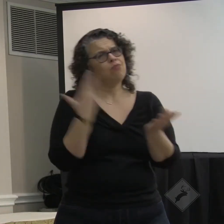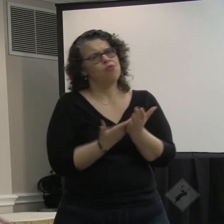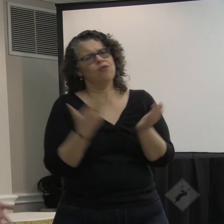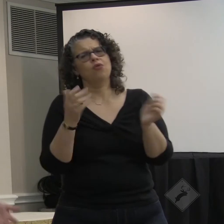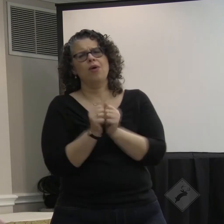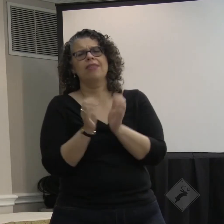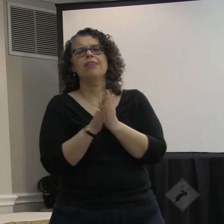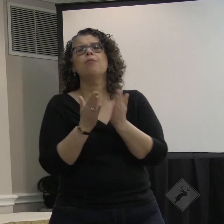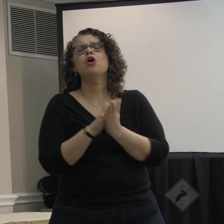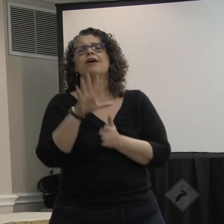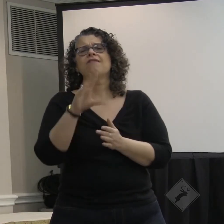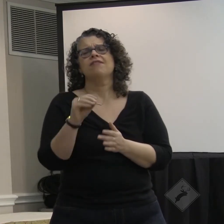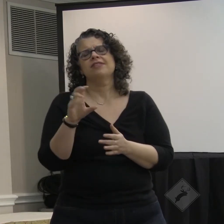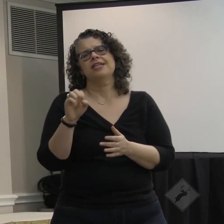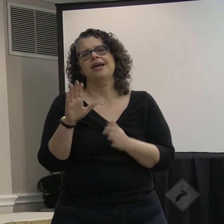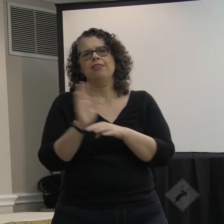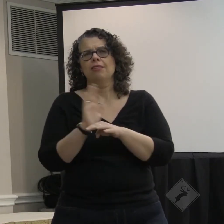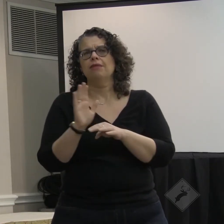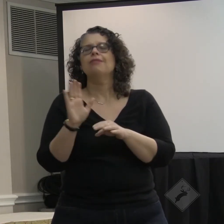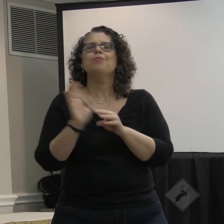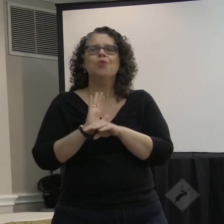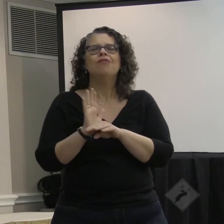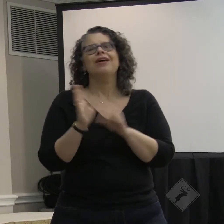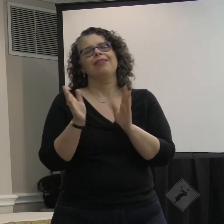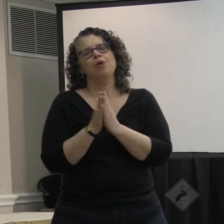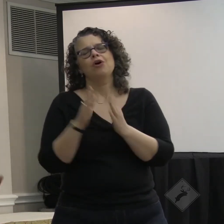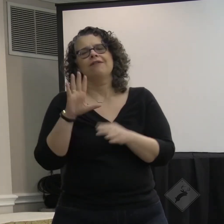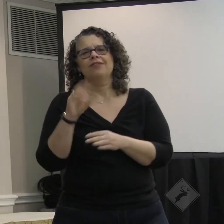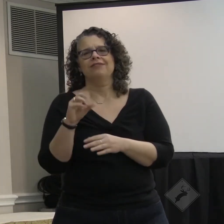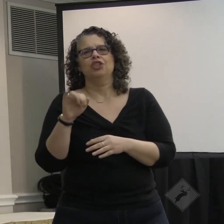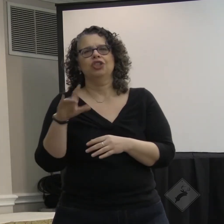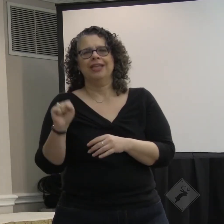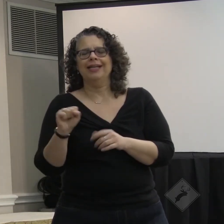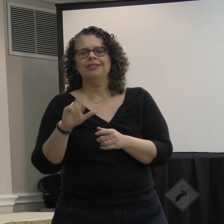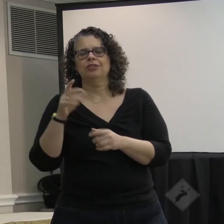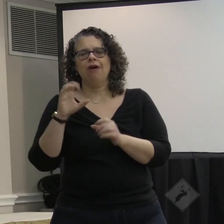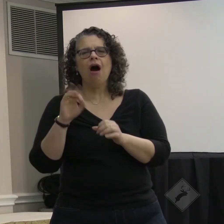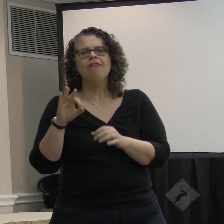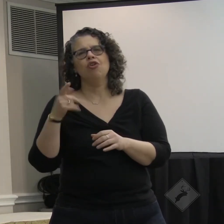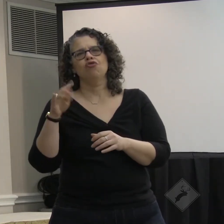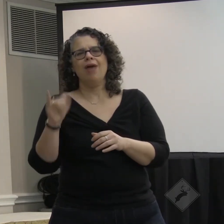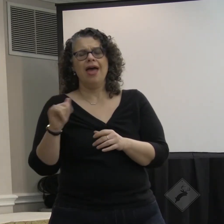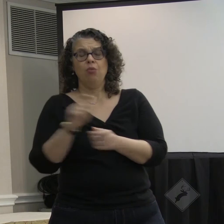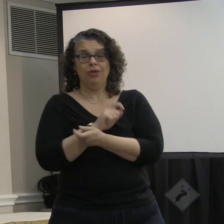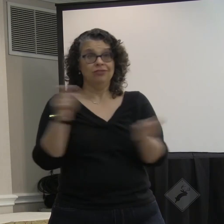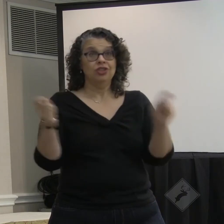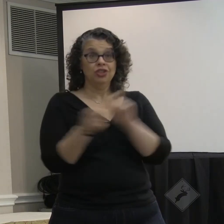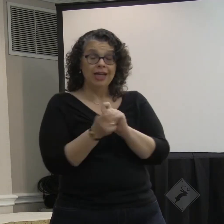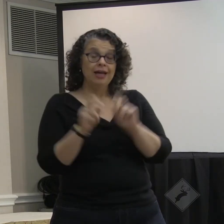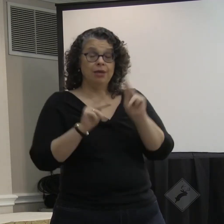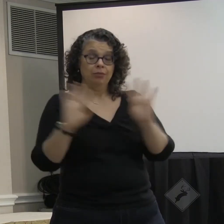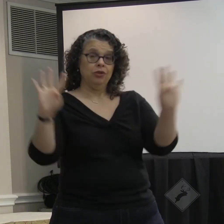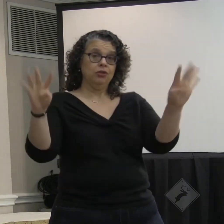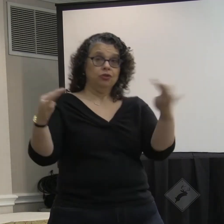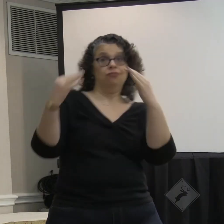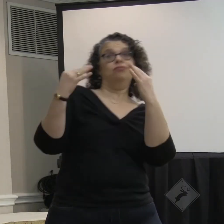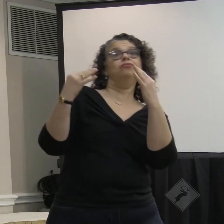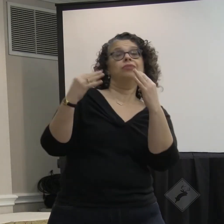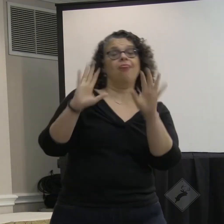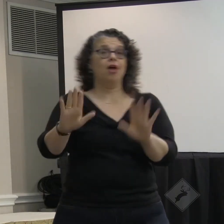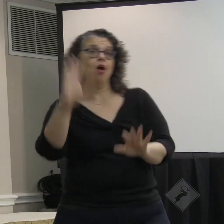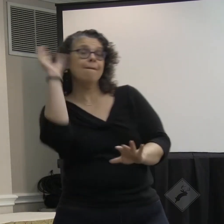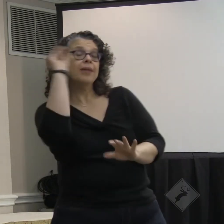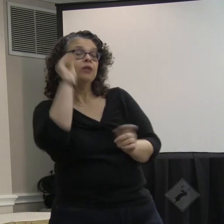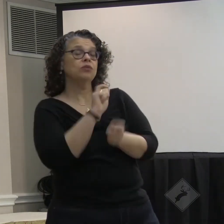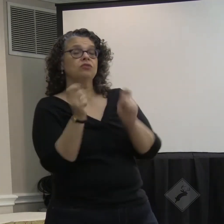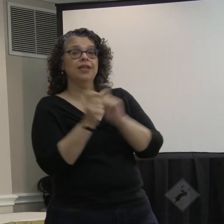Grey. We've really transformed the way that people have viewed us. And it was the voices that spoke out that did that.